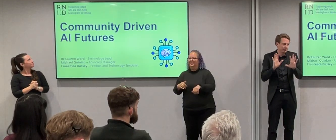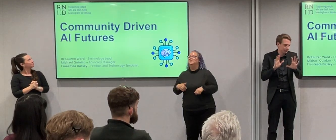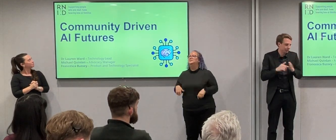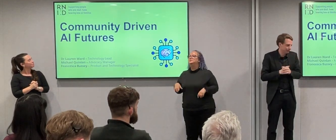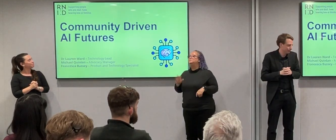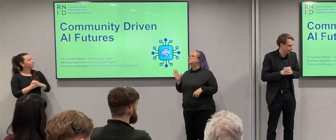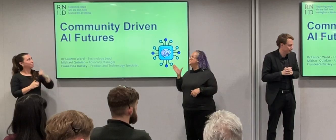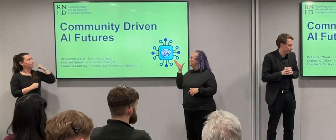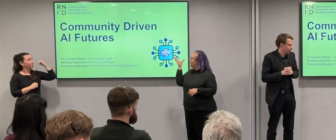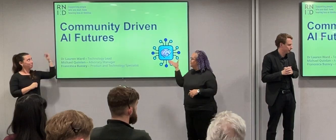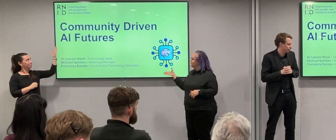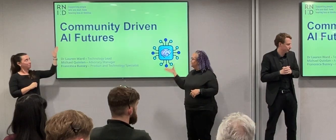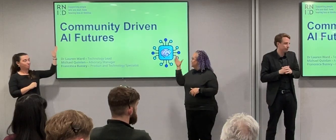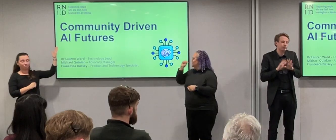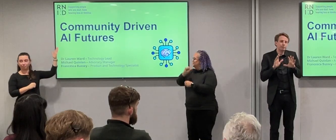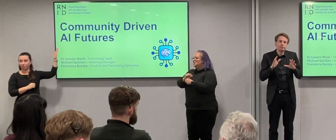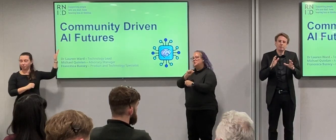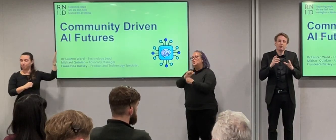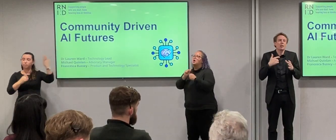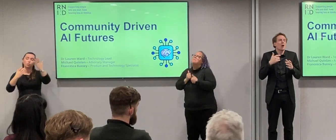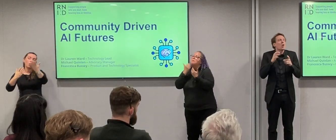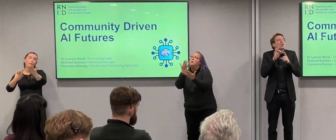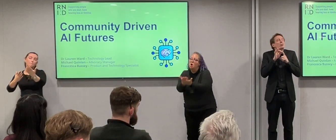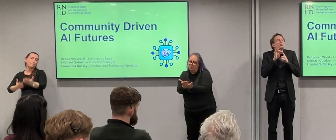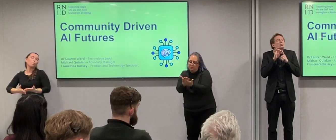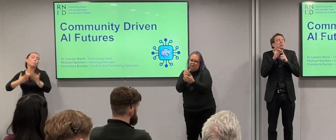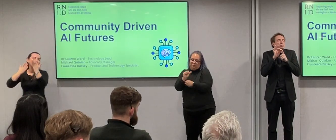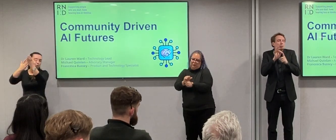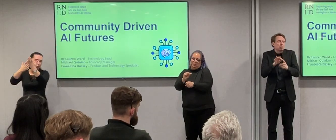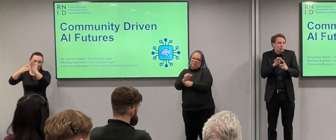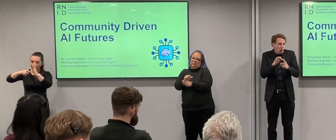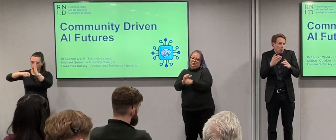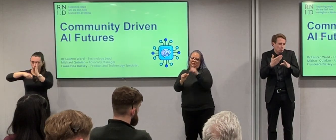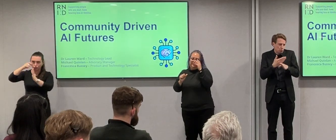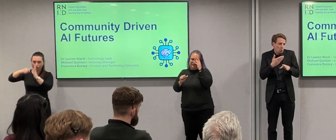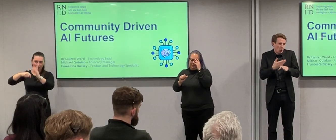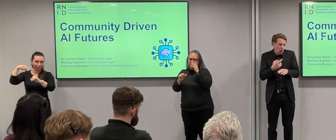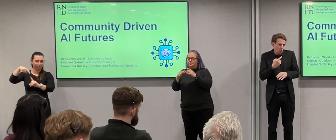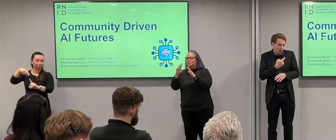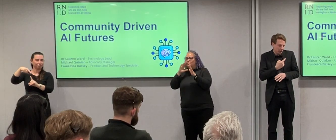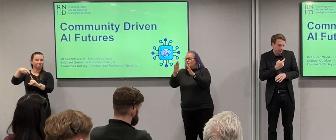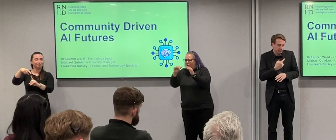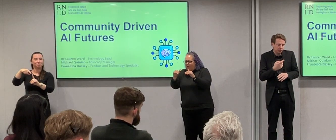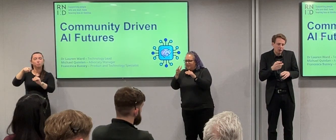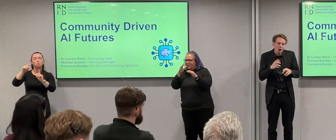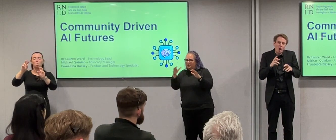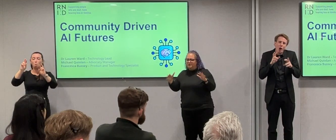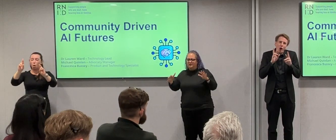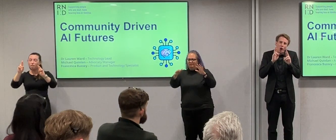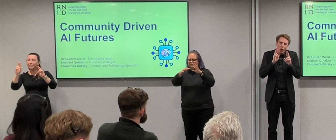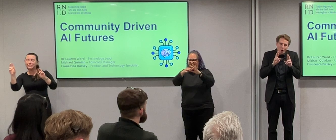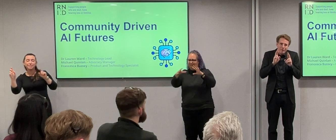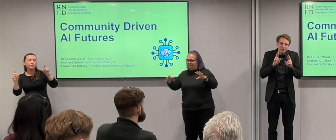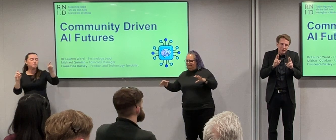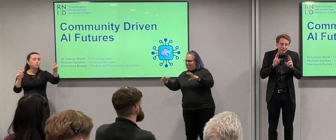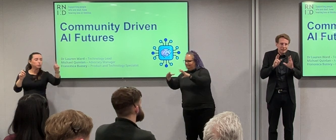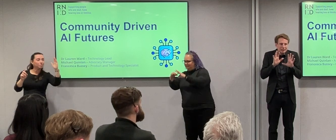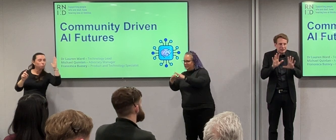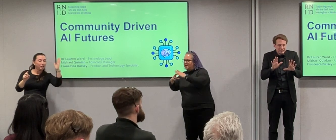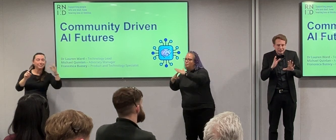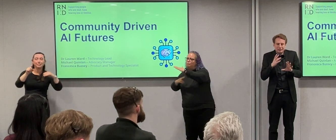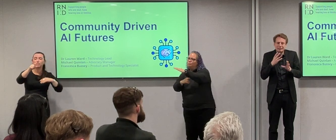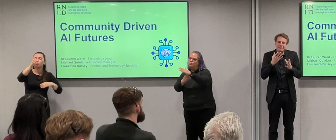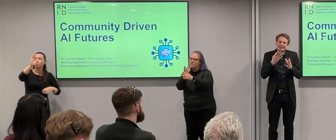work, or this proposed piece of work that I'm going to talk about, is hopefully bridging some of the gaps in